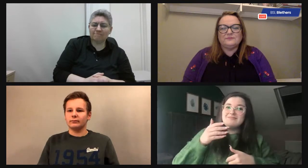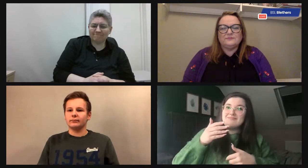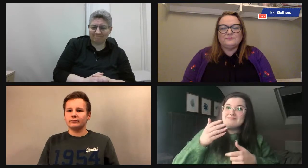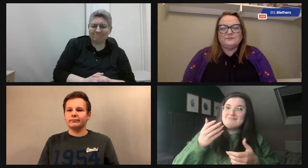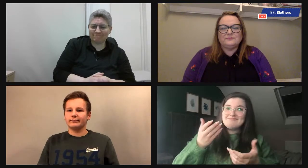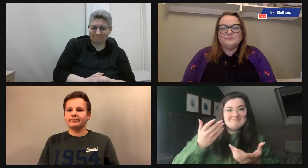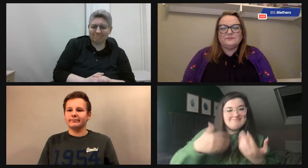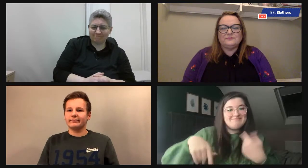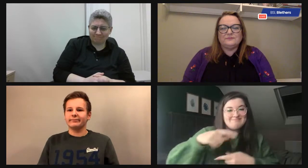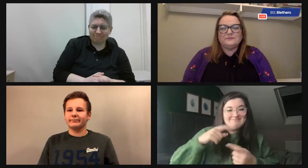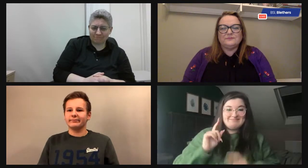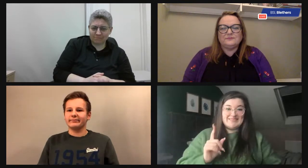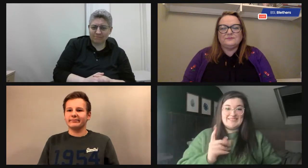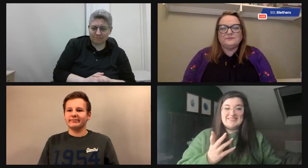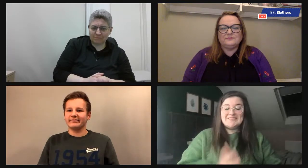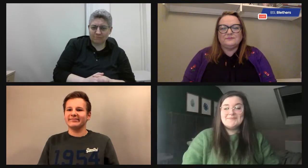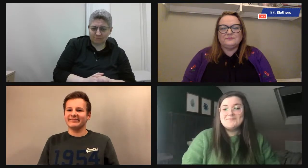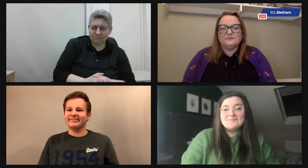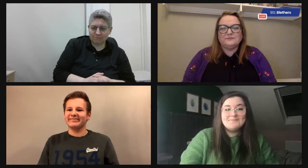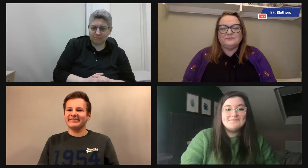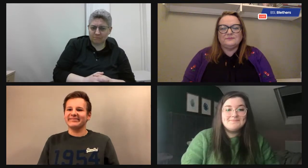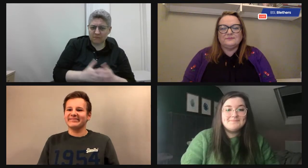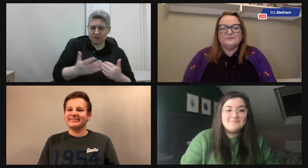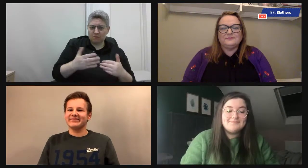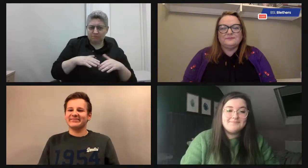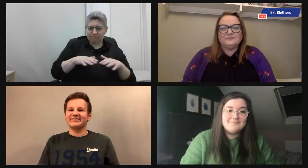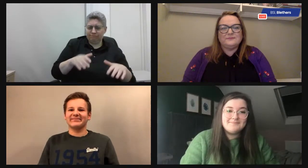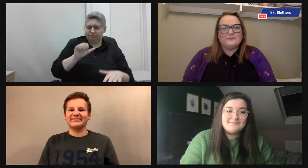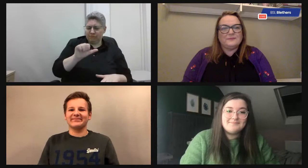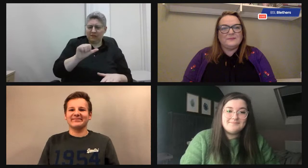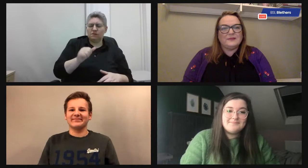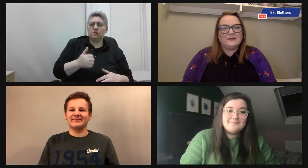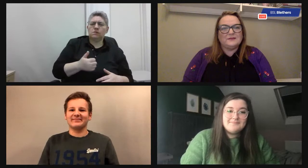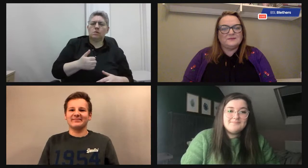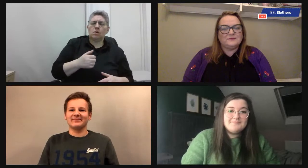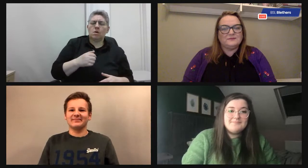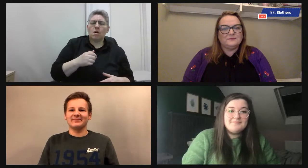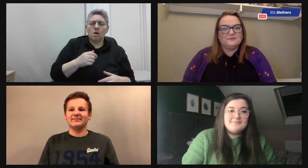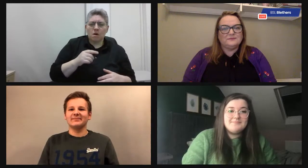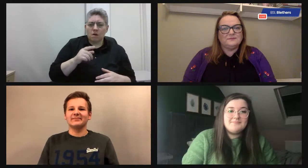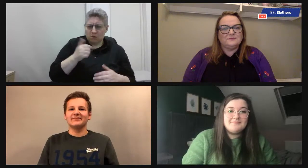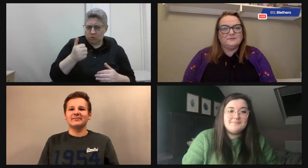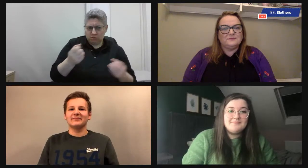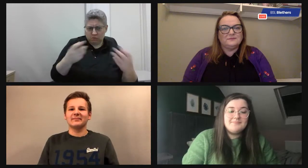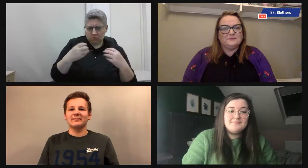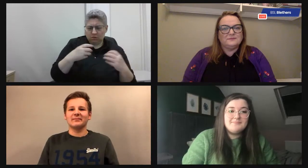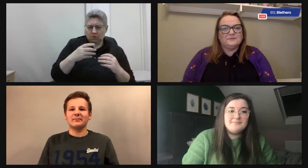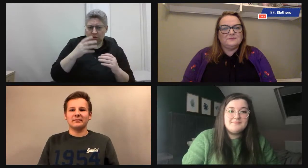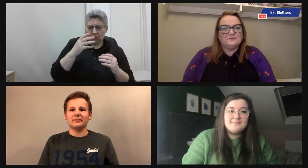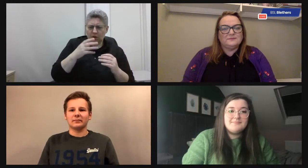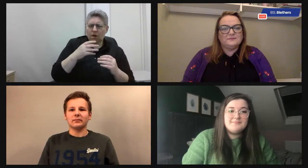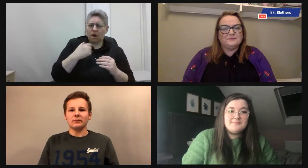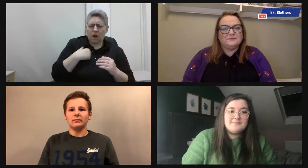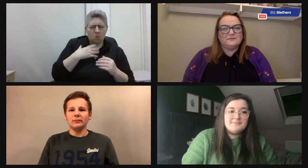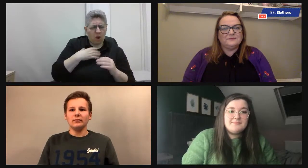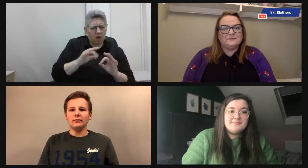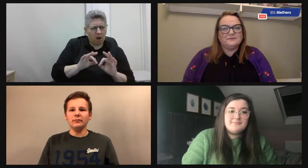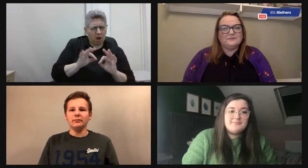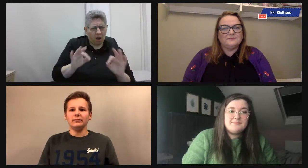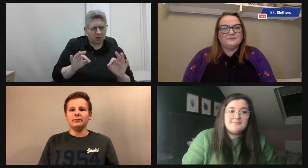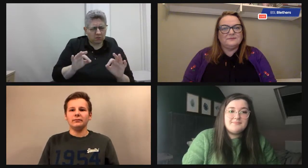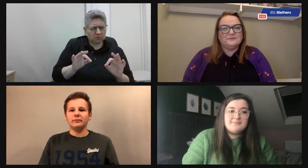that you're supported by your family and your peer group, that can assist your mental health. Yeah, yeah, absolutely. Thank you for